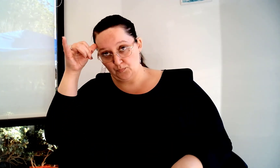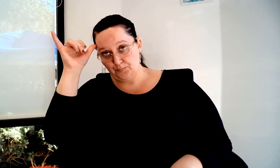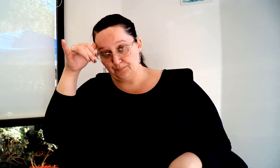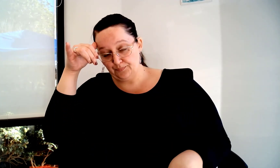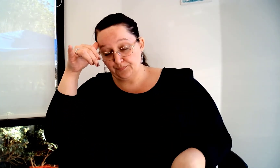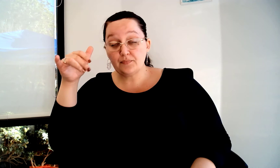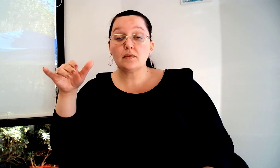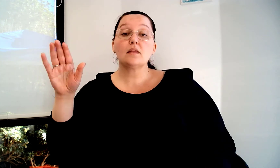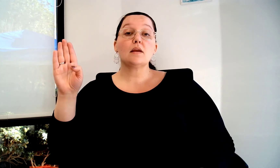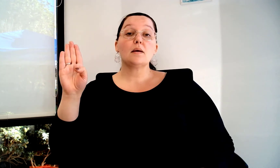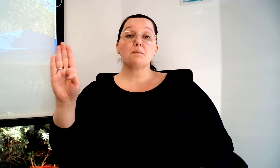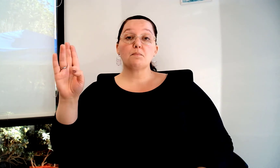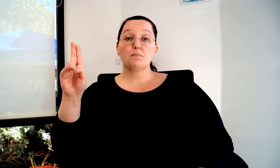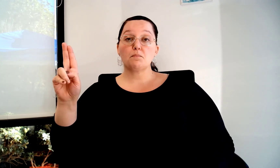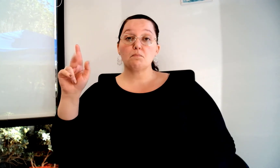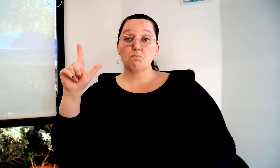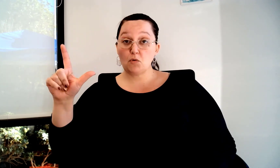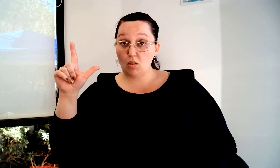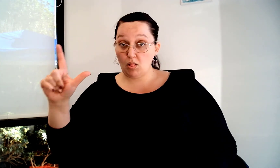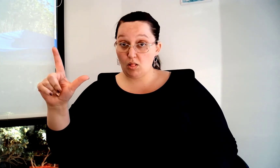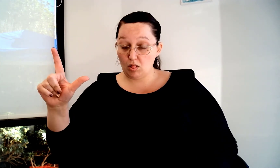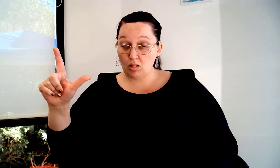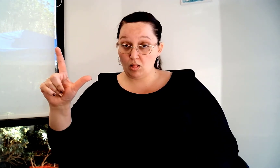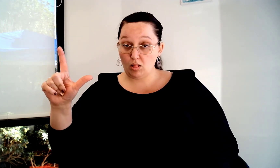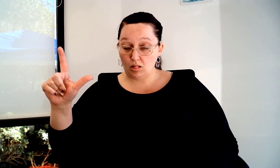Cow or cow. Bull, however,